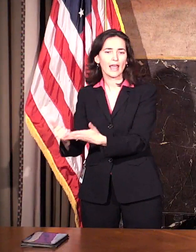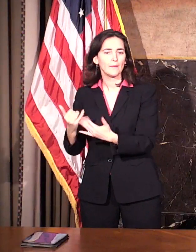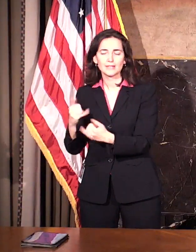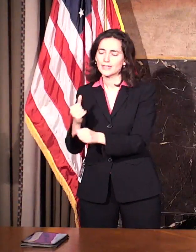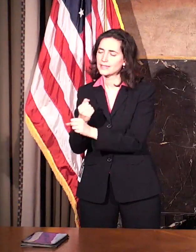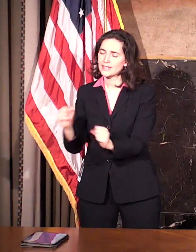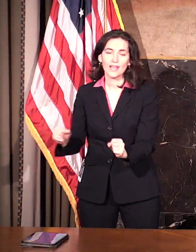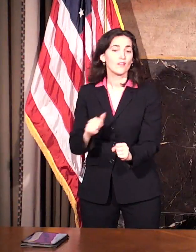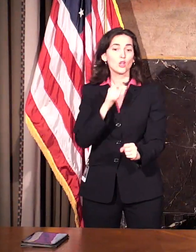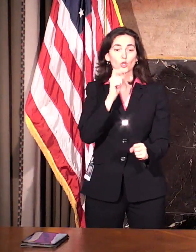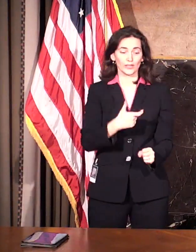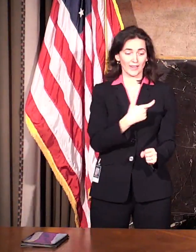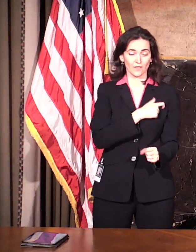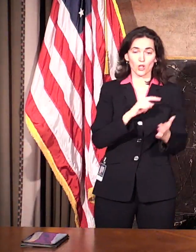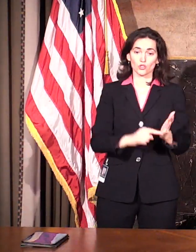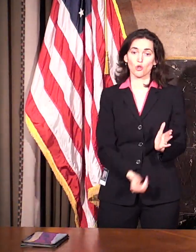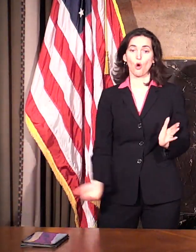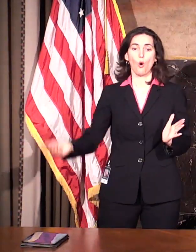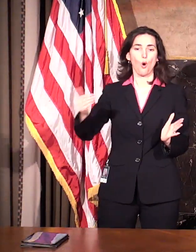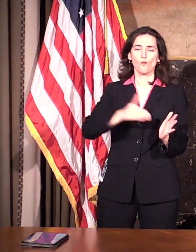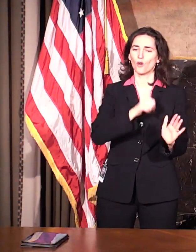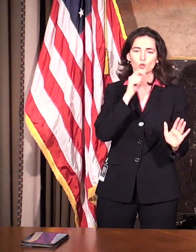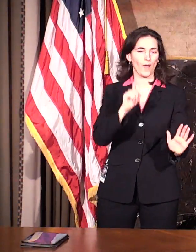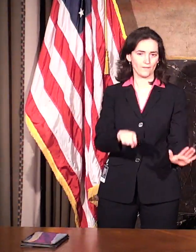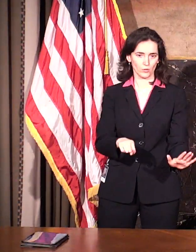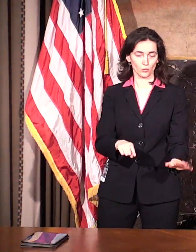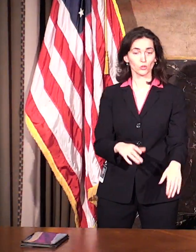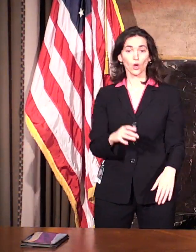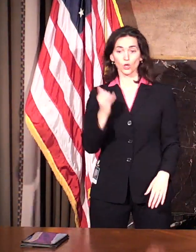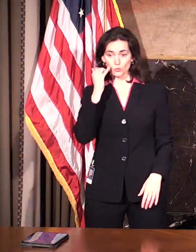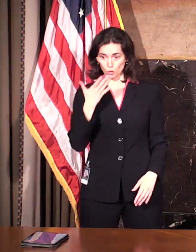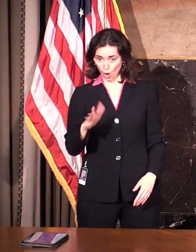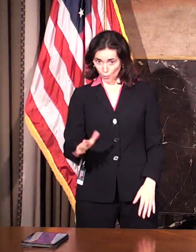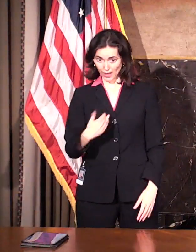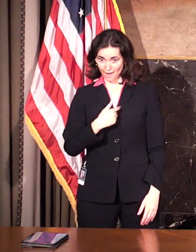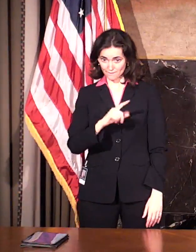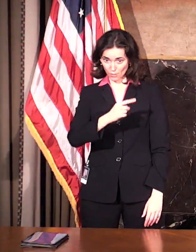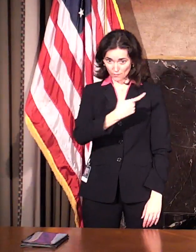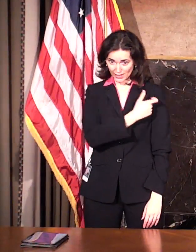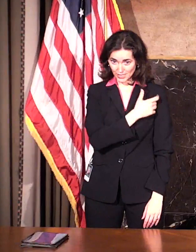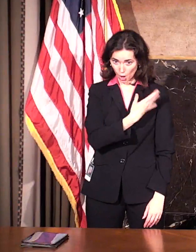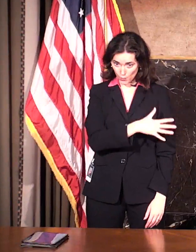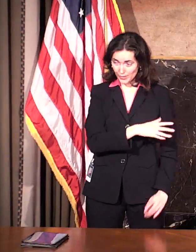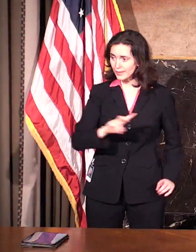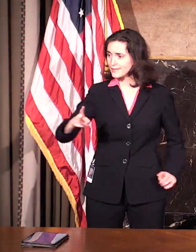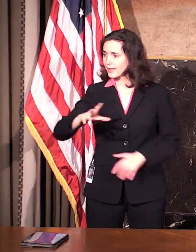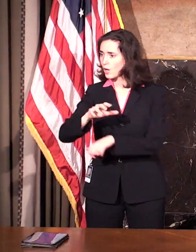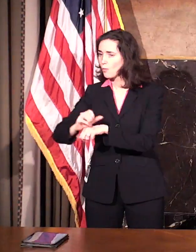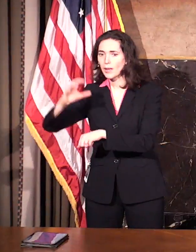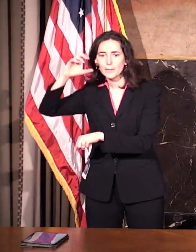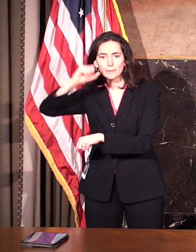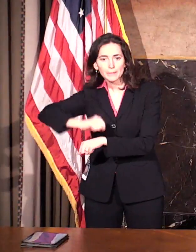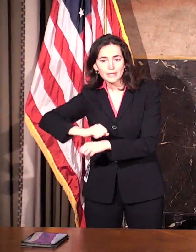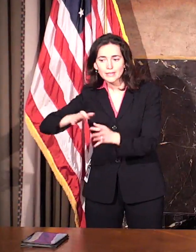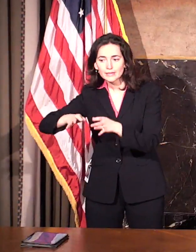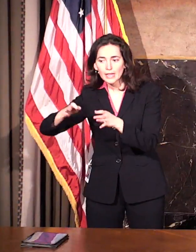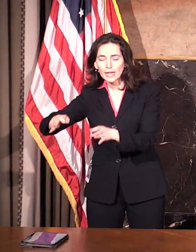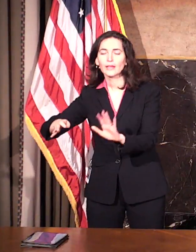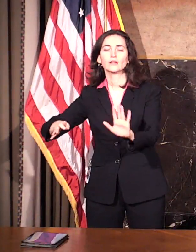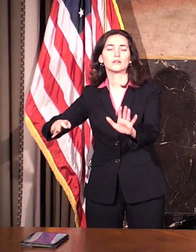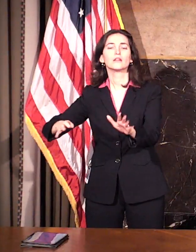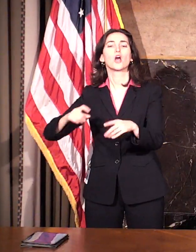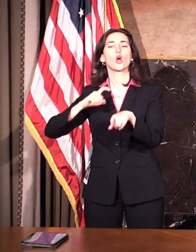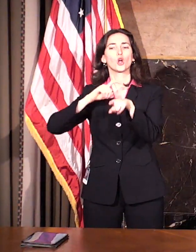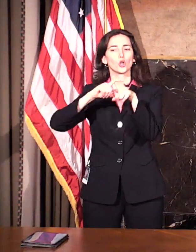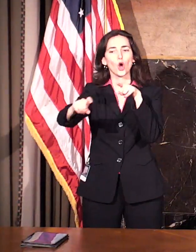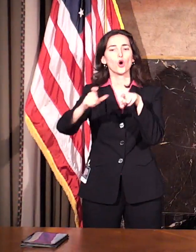need to restart the vaccine series. So anyone that has a second dose appointment delayed because of this weather event, please call that